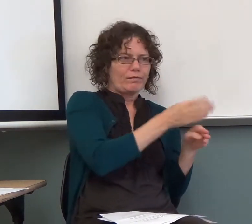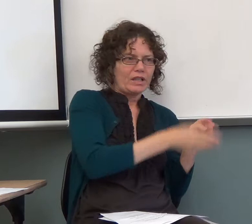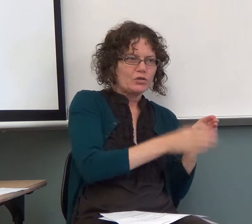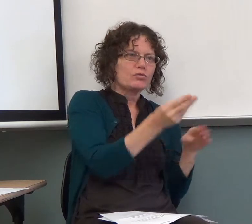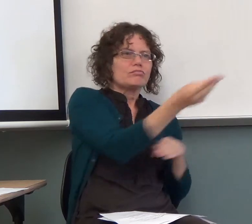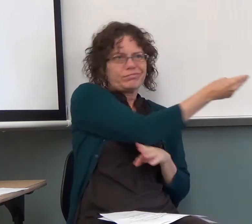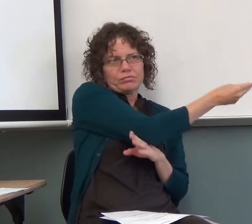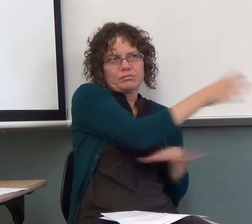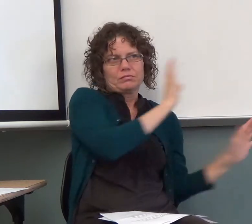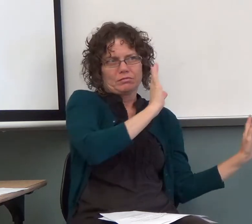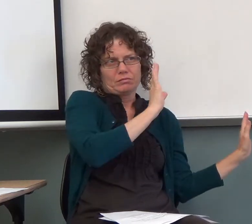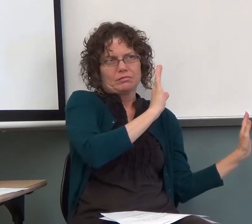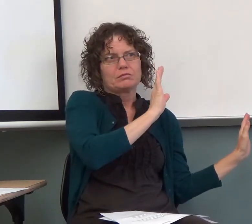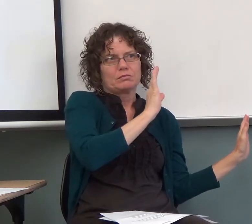grading, okay? All right.